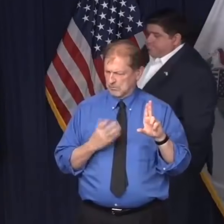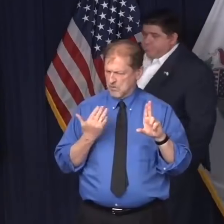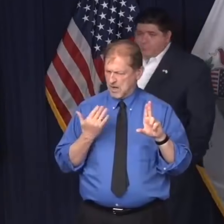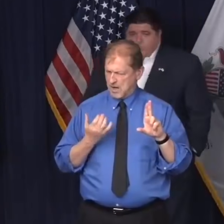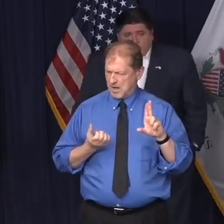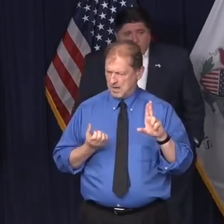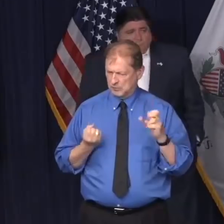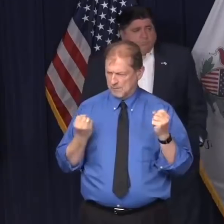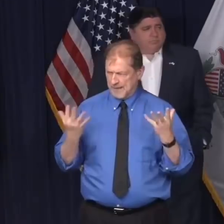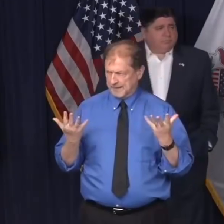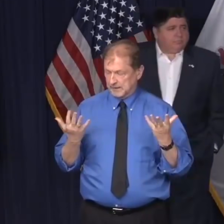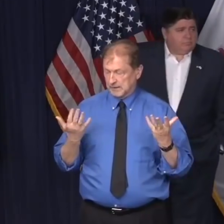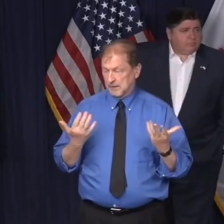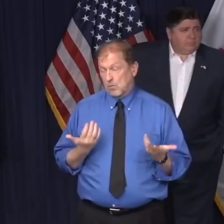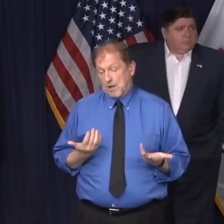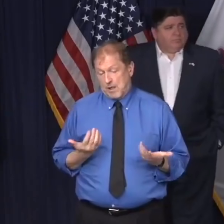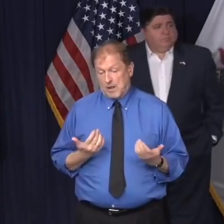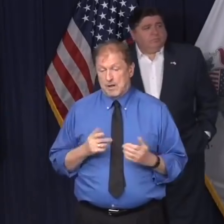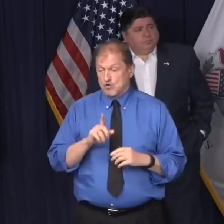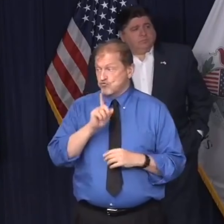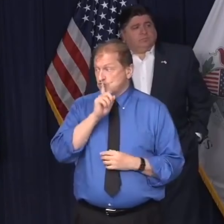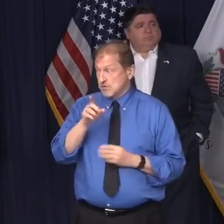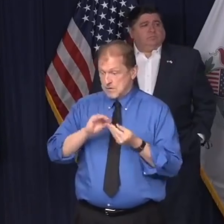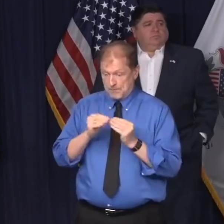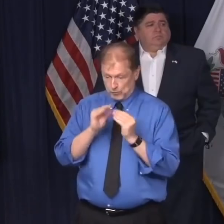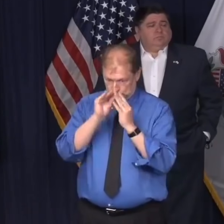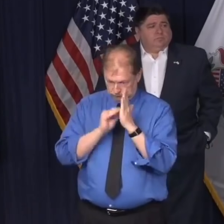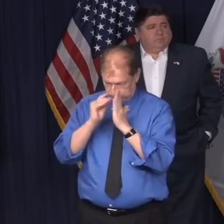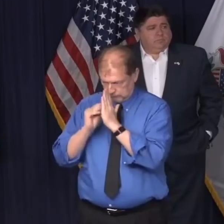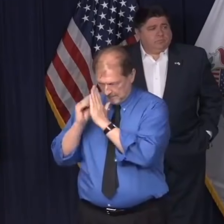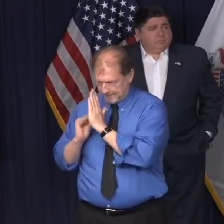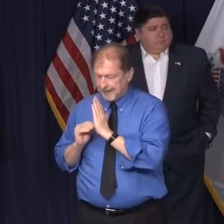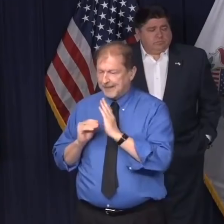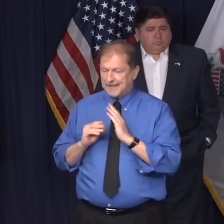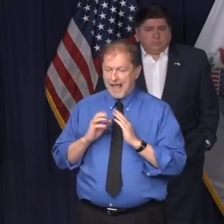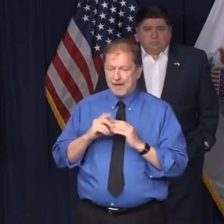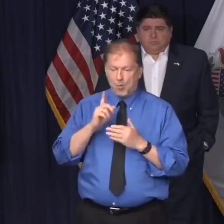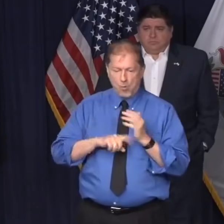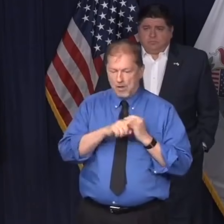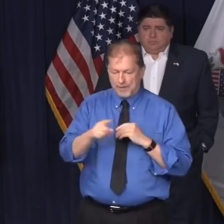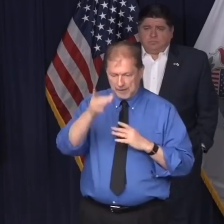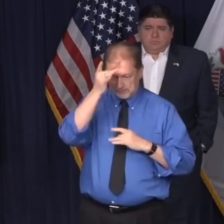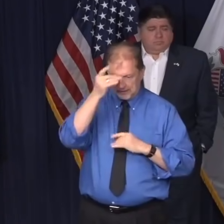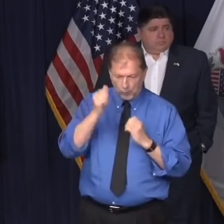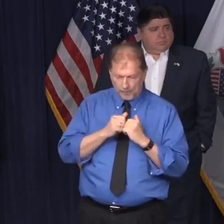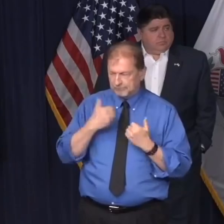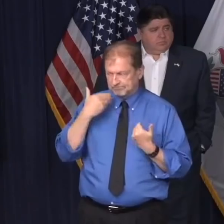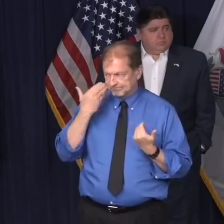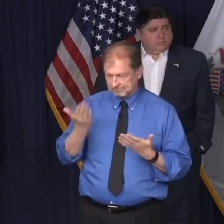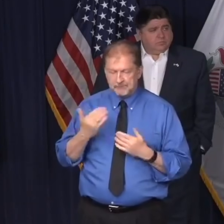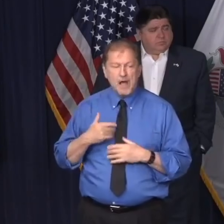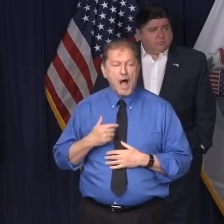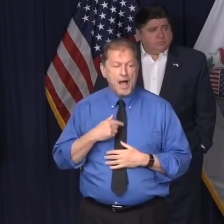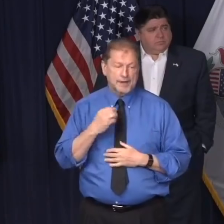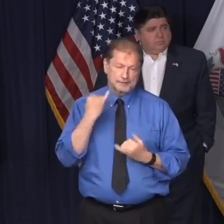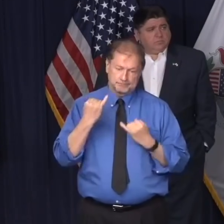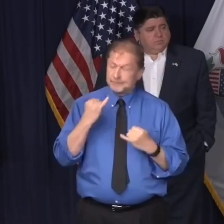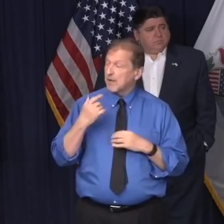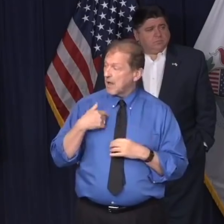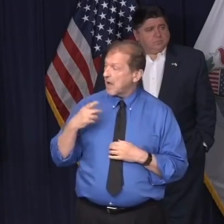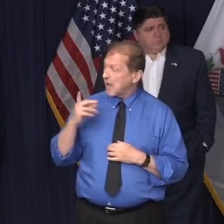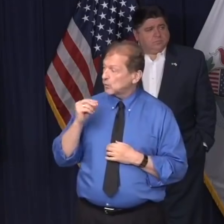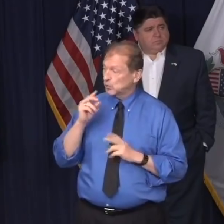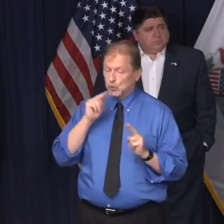I can only offer speculations as I don't have the diagnoses of all the people who are non-COVID. I know as I follow the